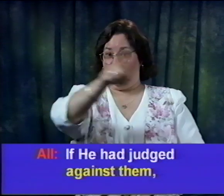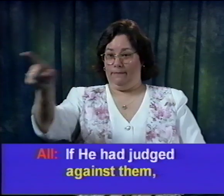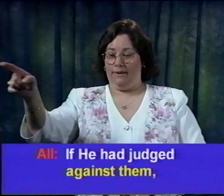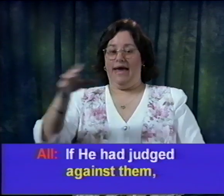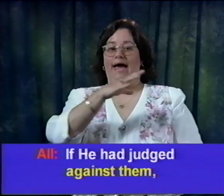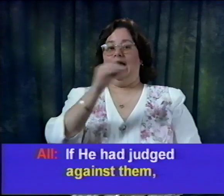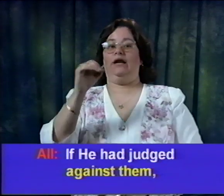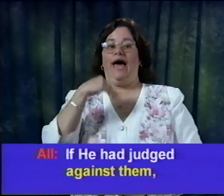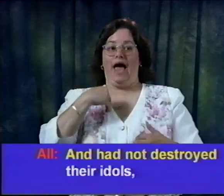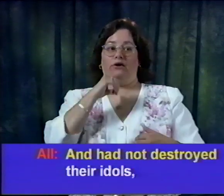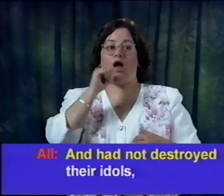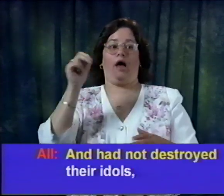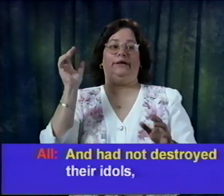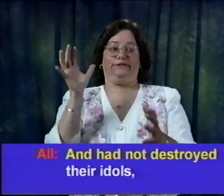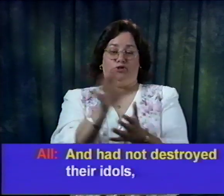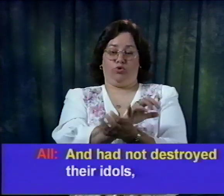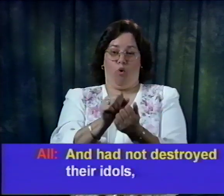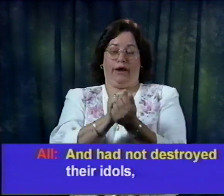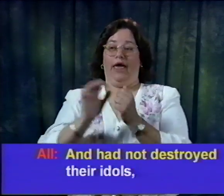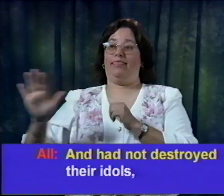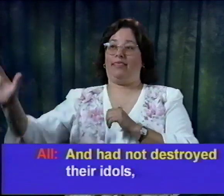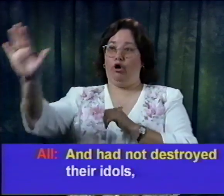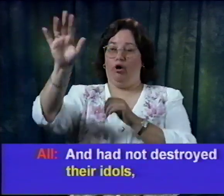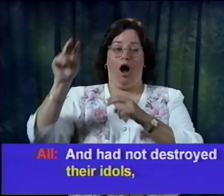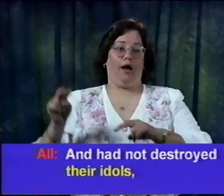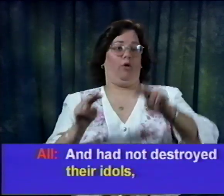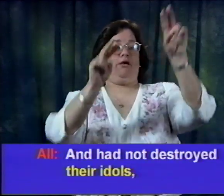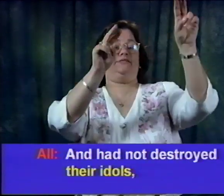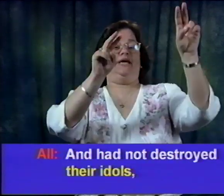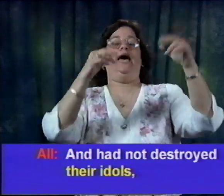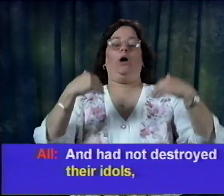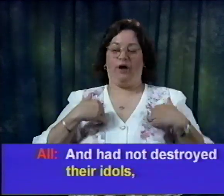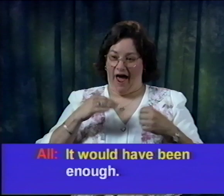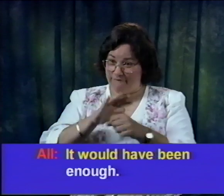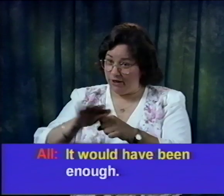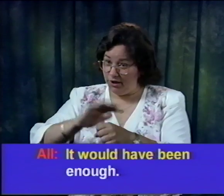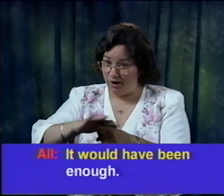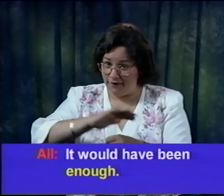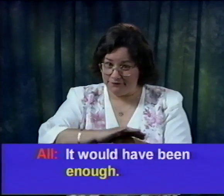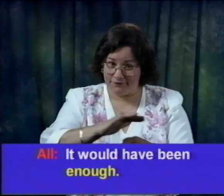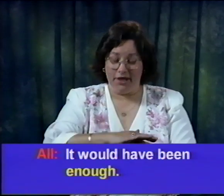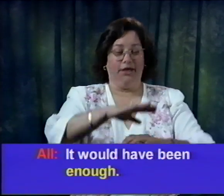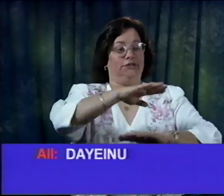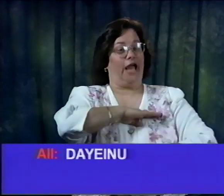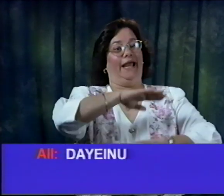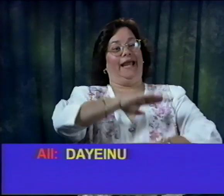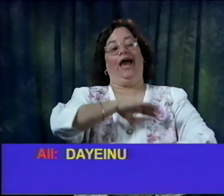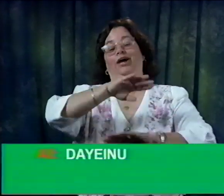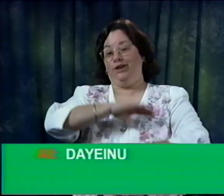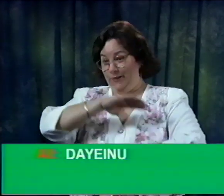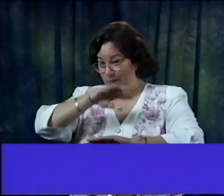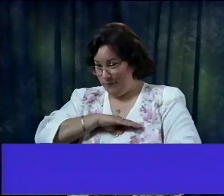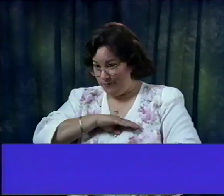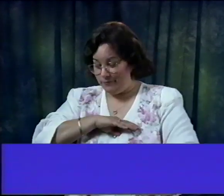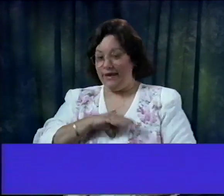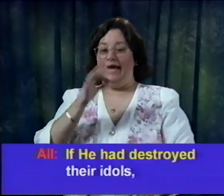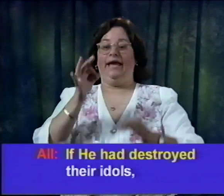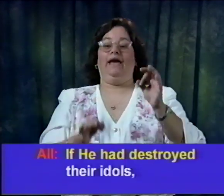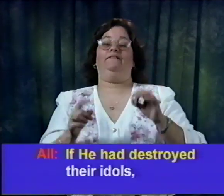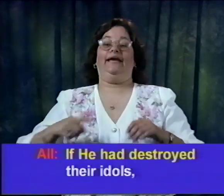them and had not destroyed their idols, it would have been enough. Dayenu.